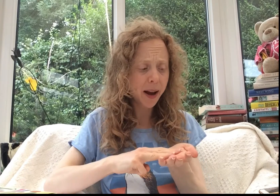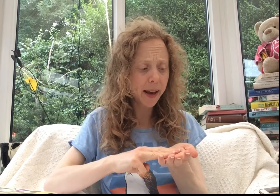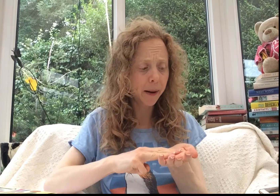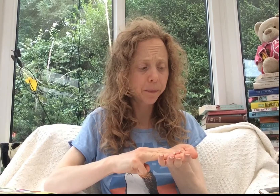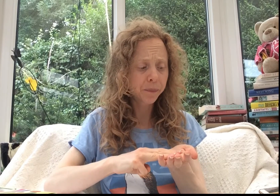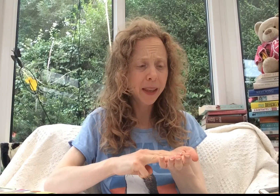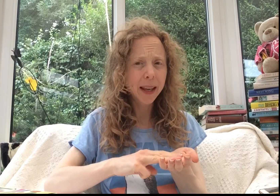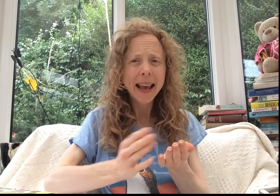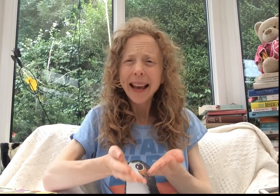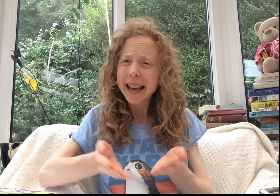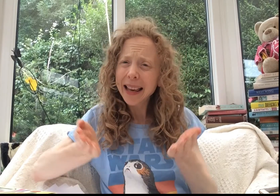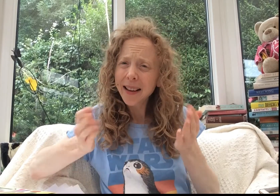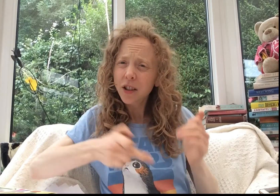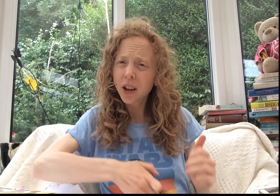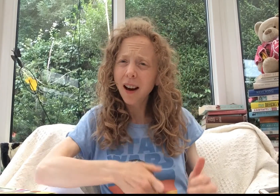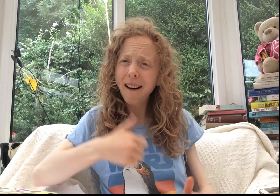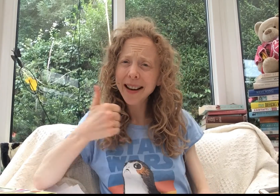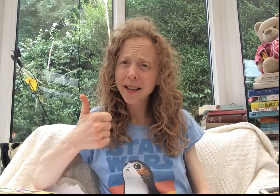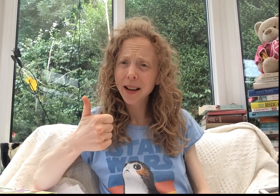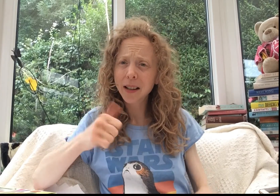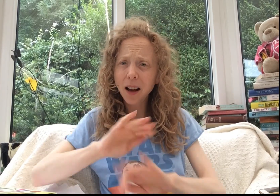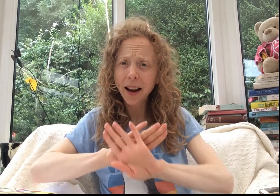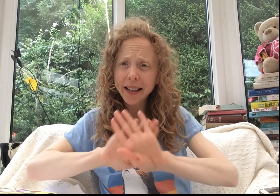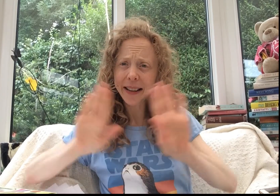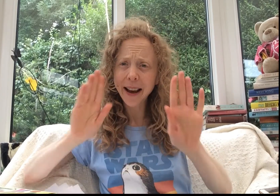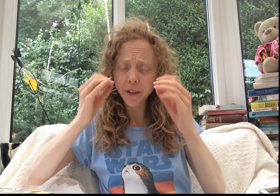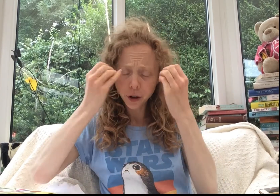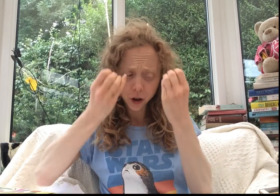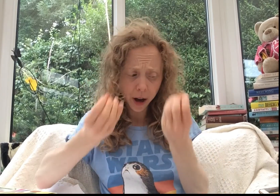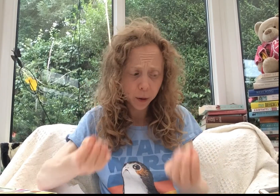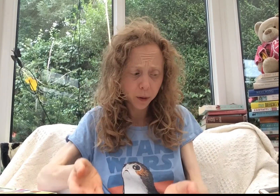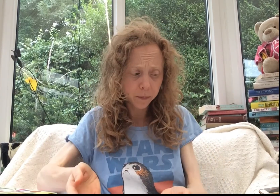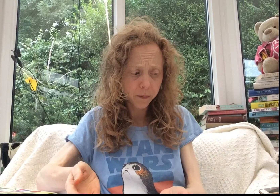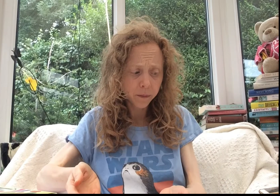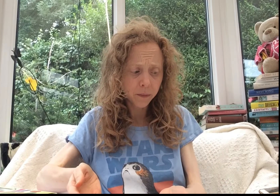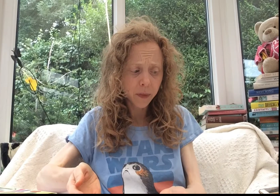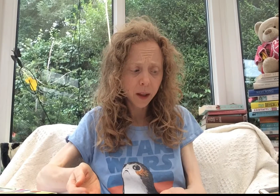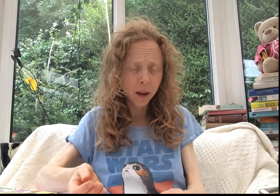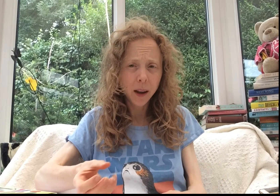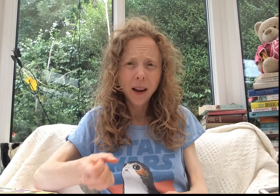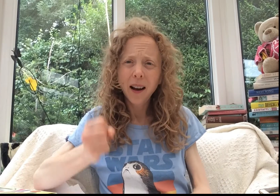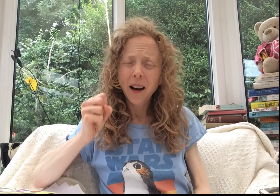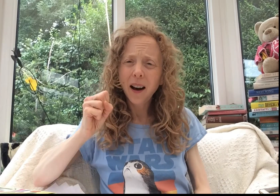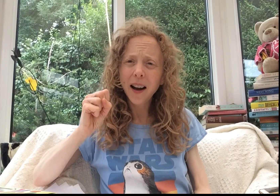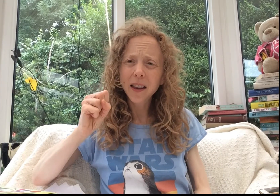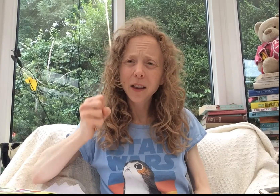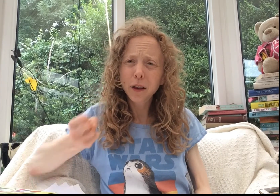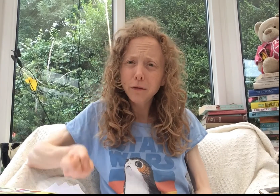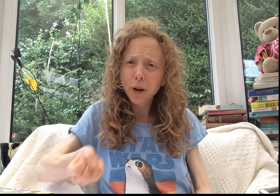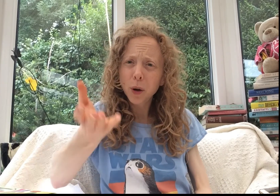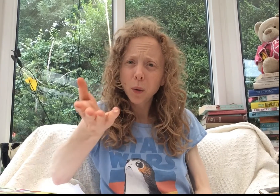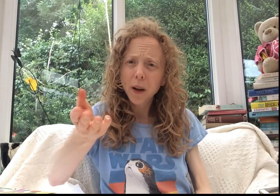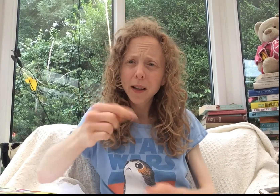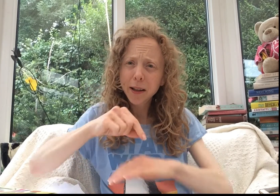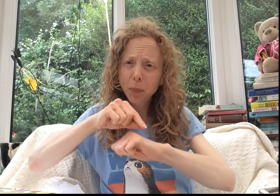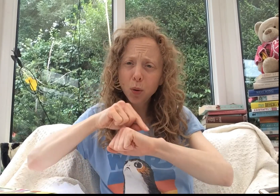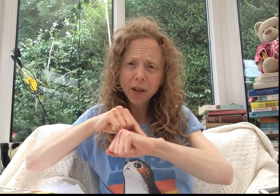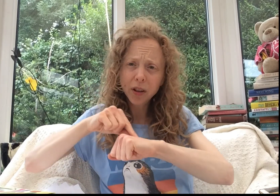Maya. Each kindness I'd never shown. I threw small